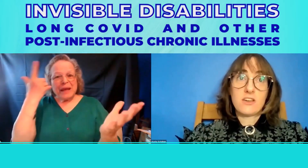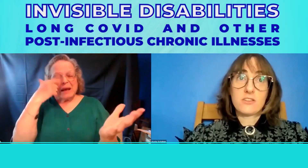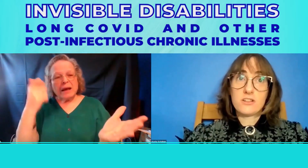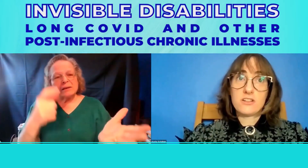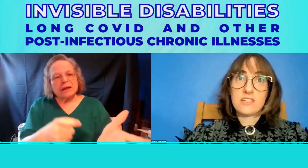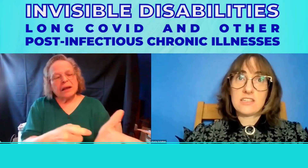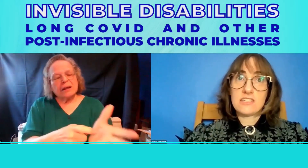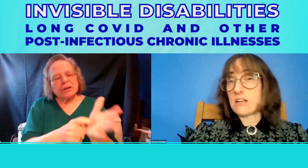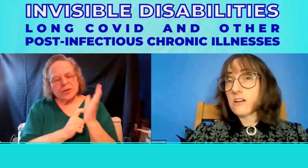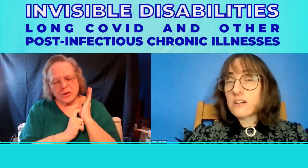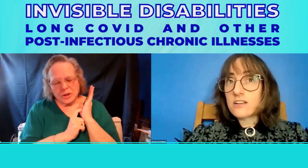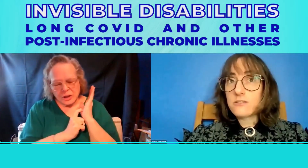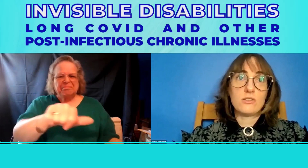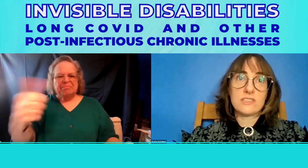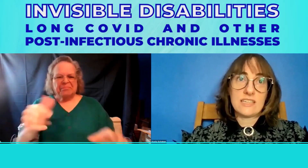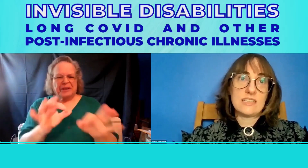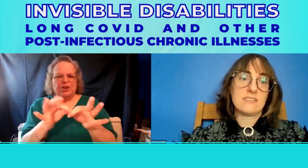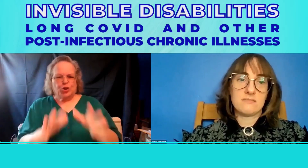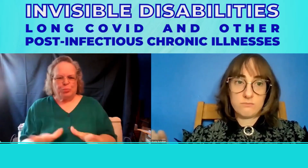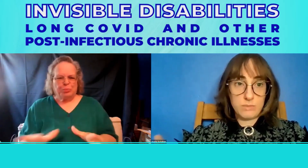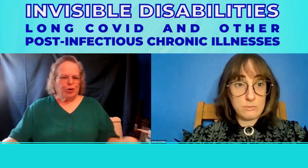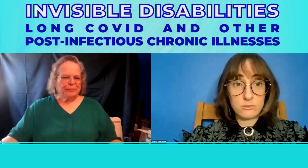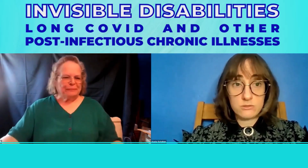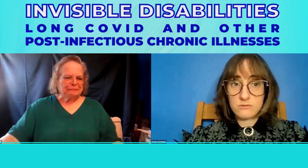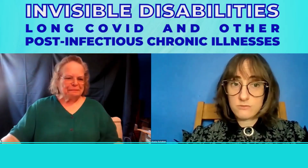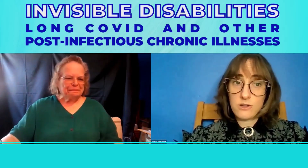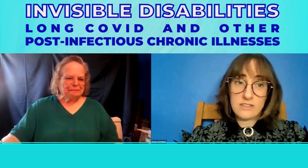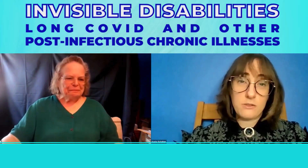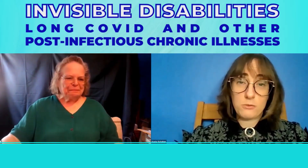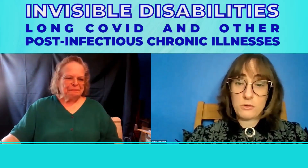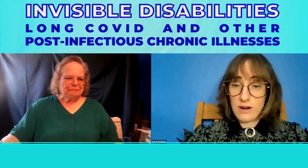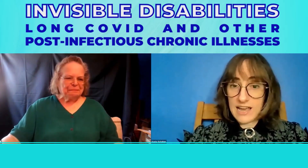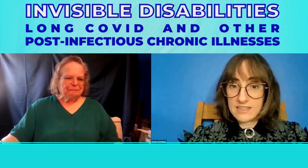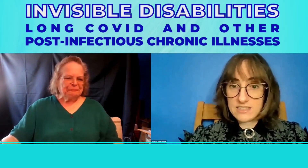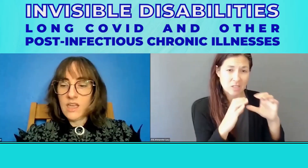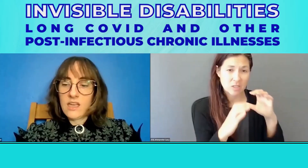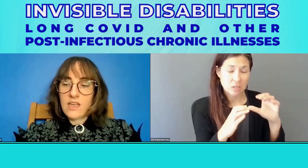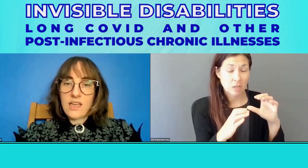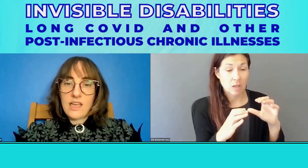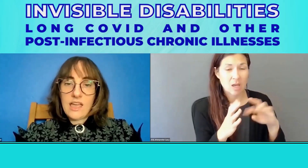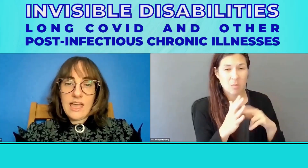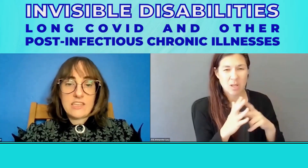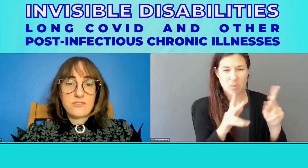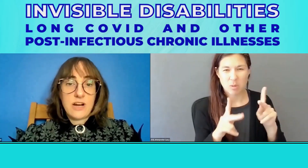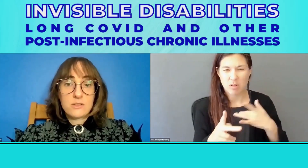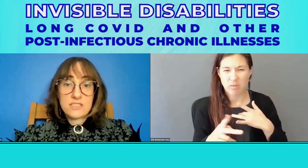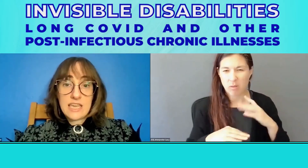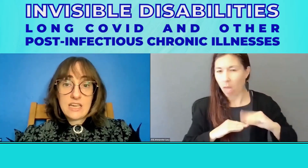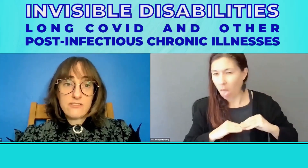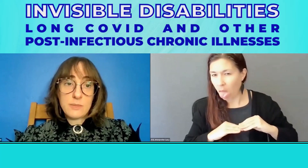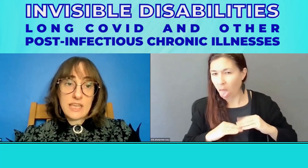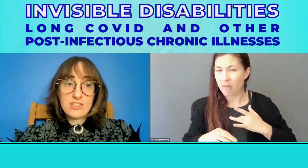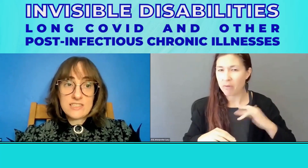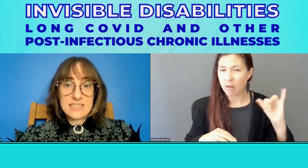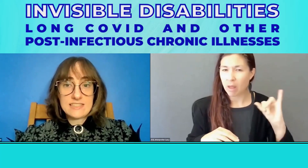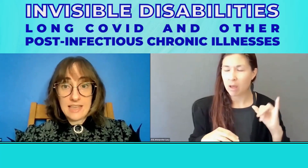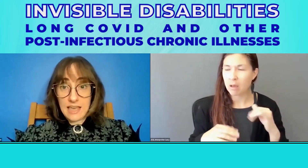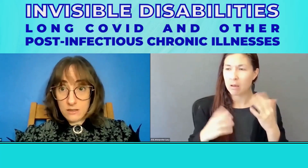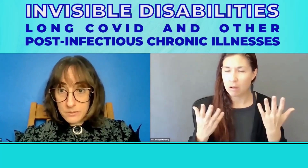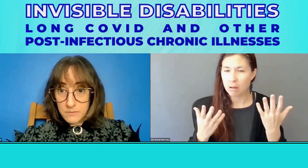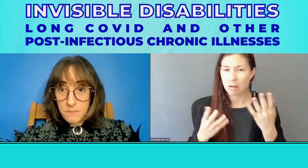normal?" And the answer was always, "No, I am not under more stress than normal."